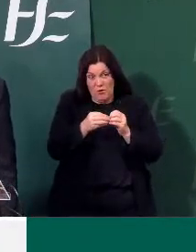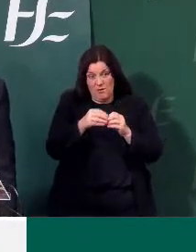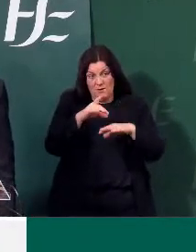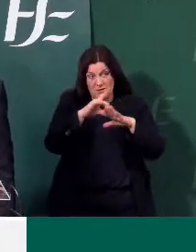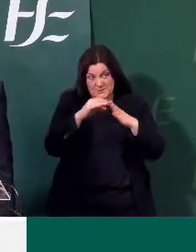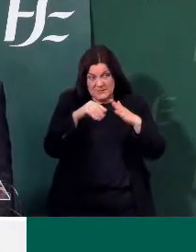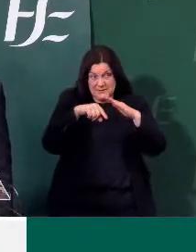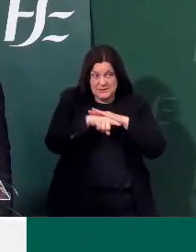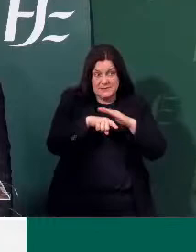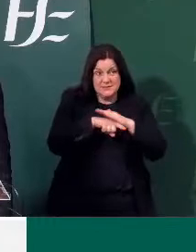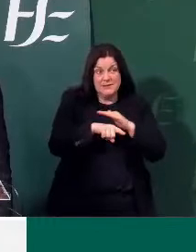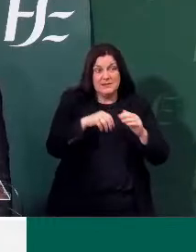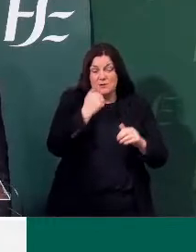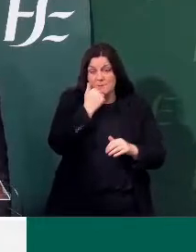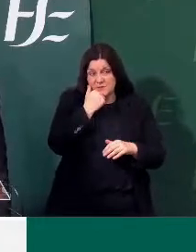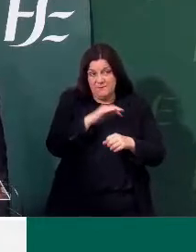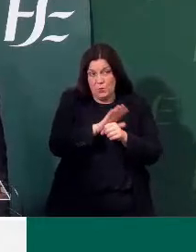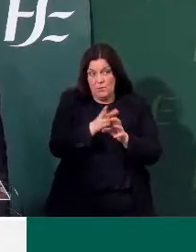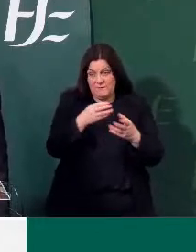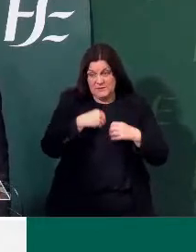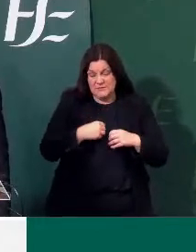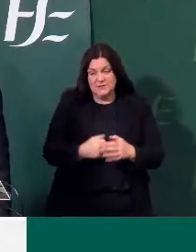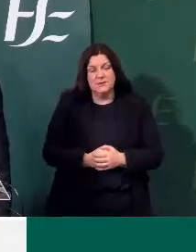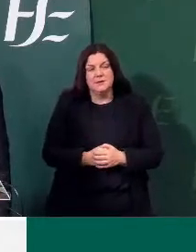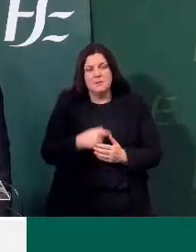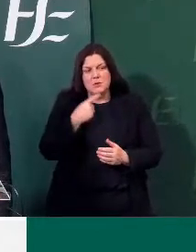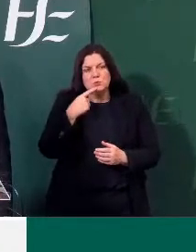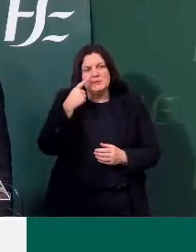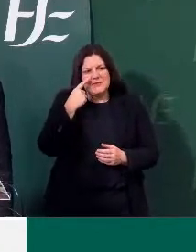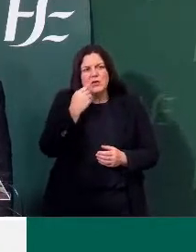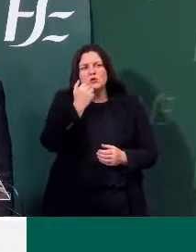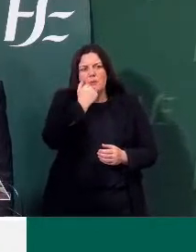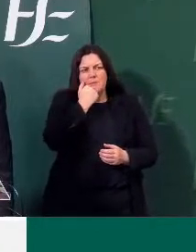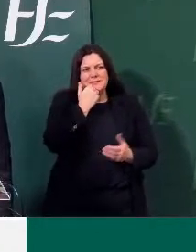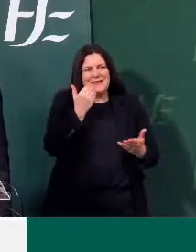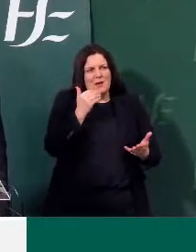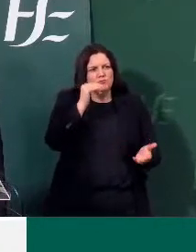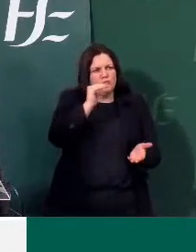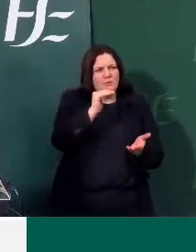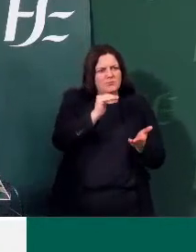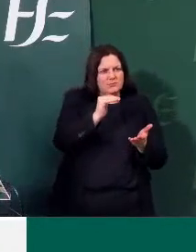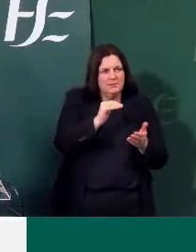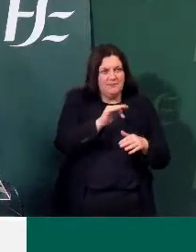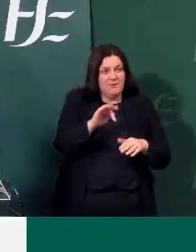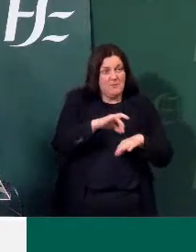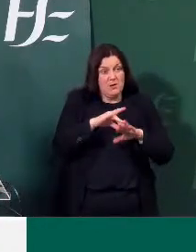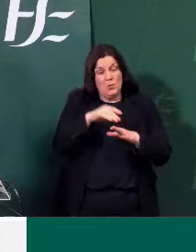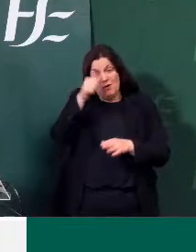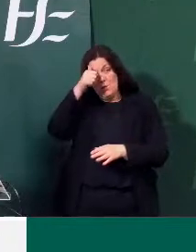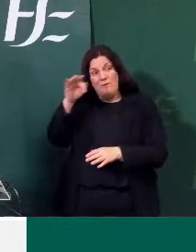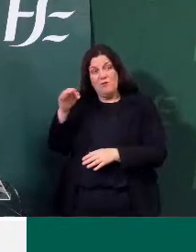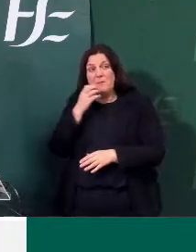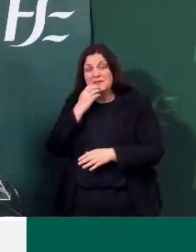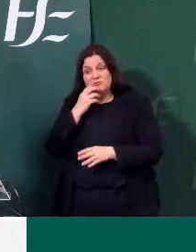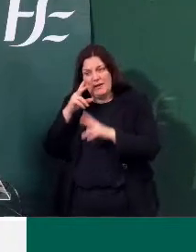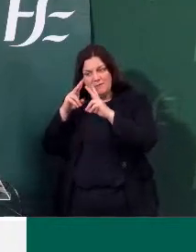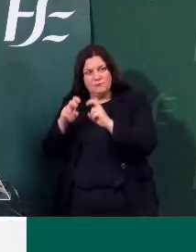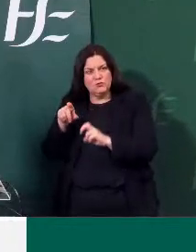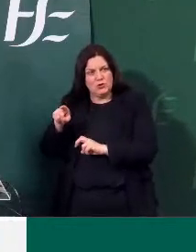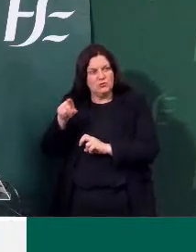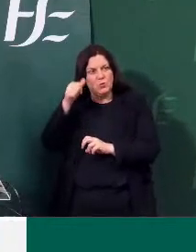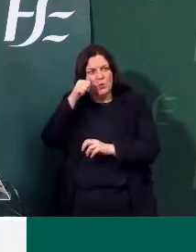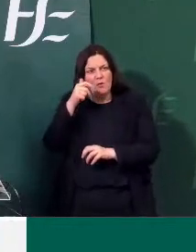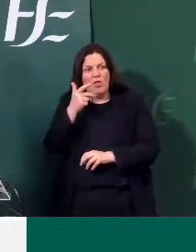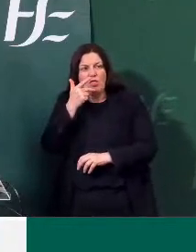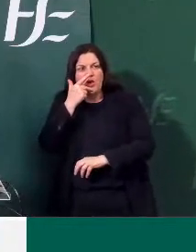albeit over small numbers, but the drop in hospitalization of those in older age groups. And we know from the Israeli studies, the booster vaccine